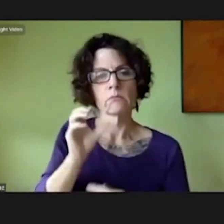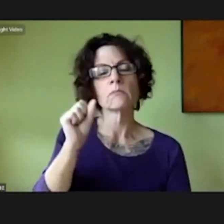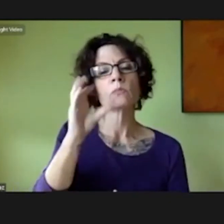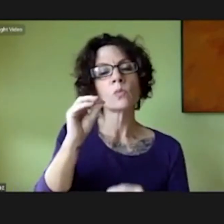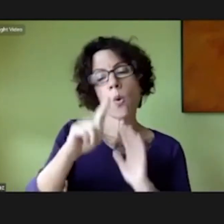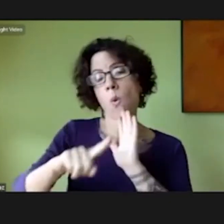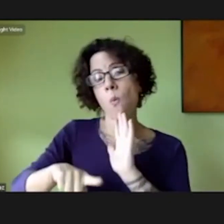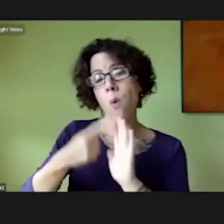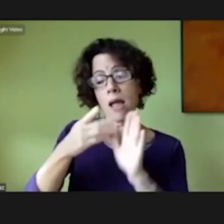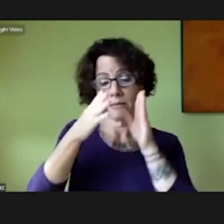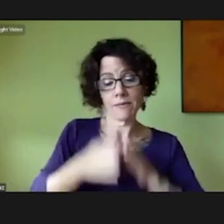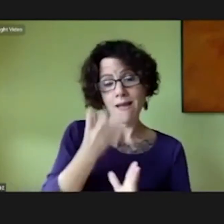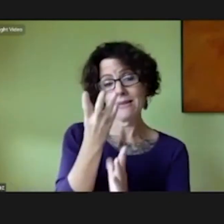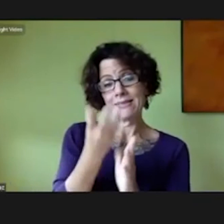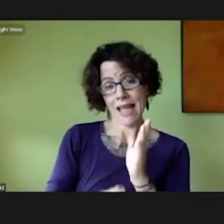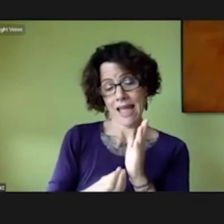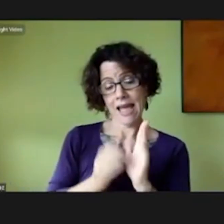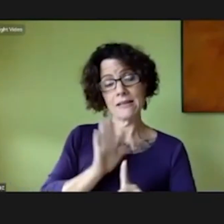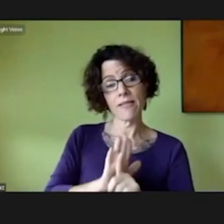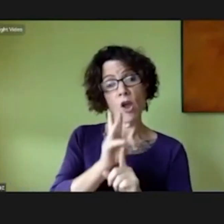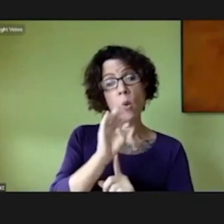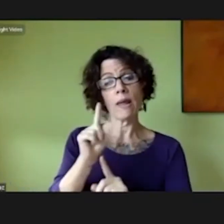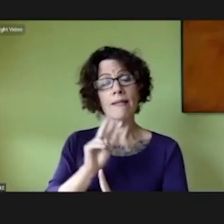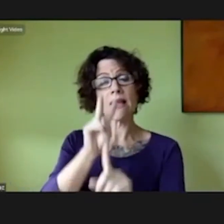that's public record.